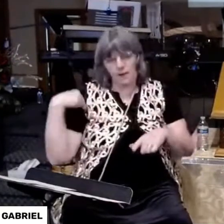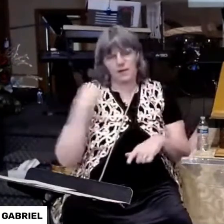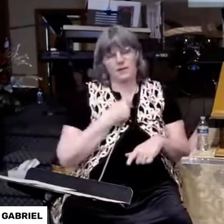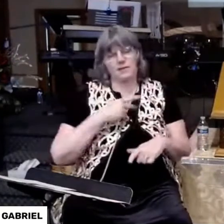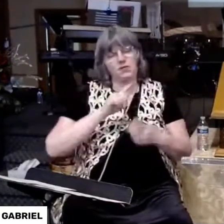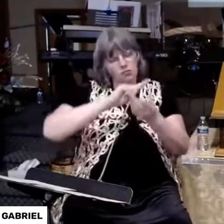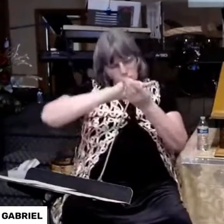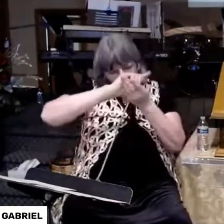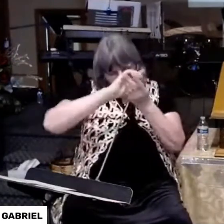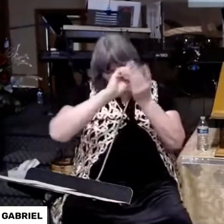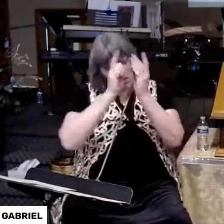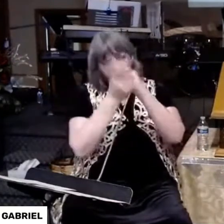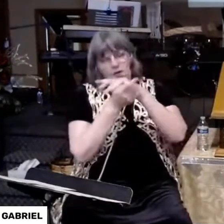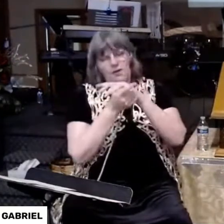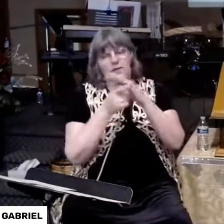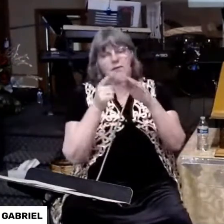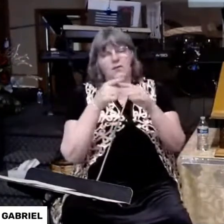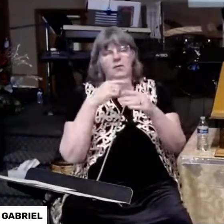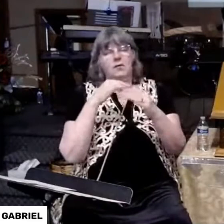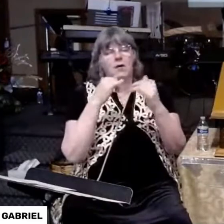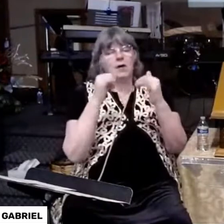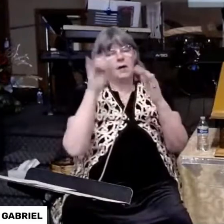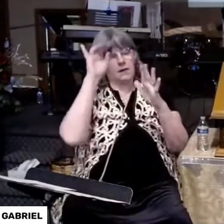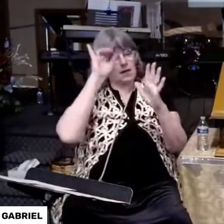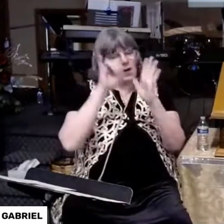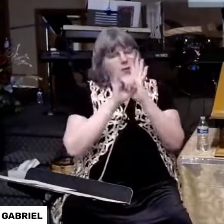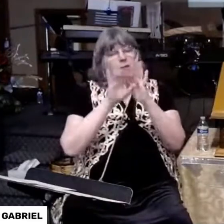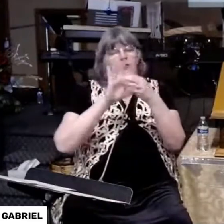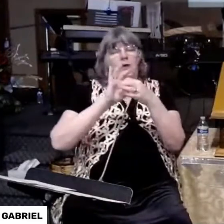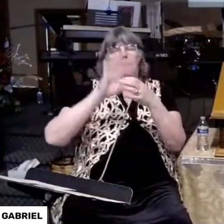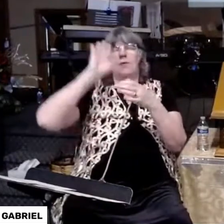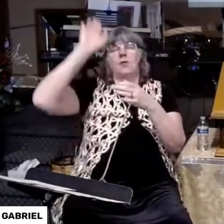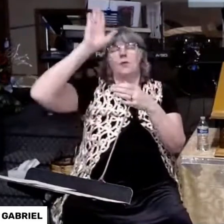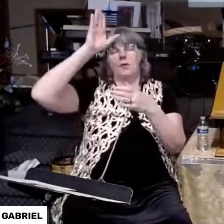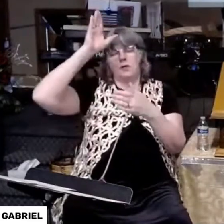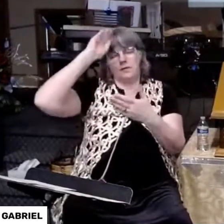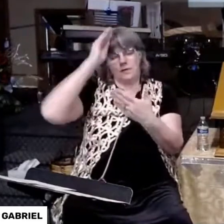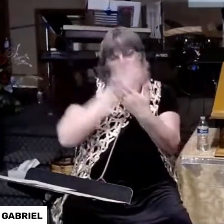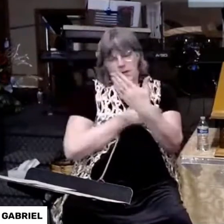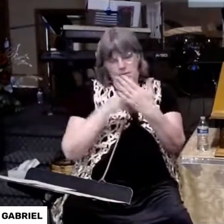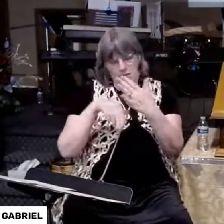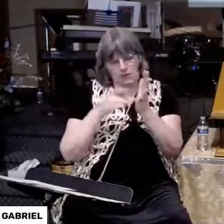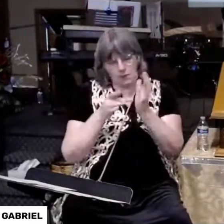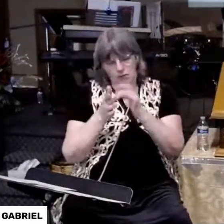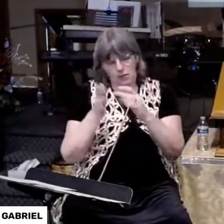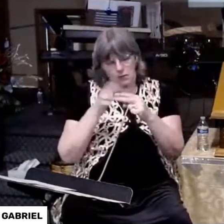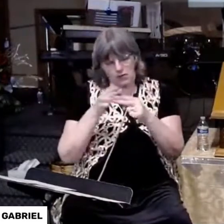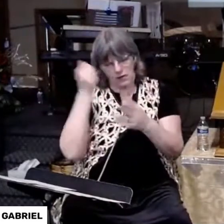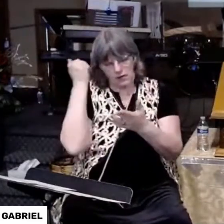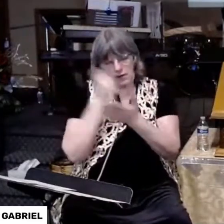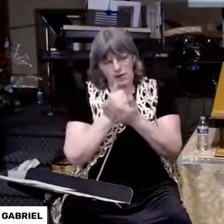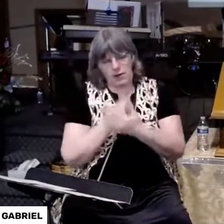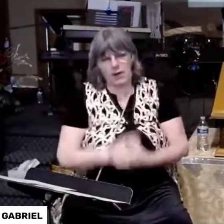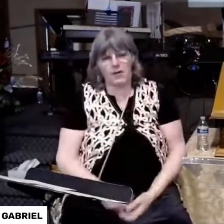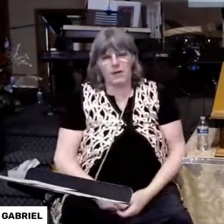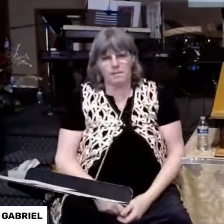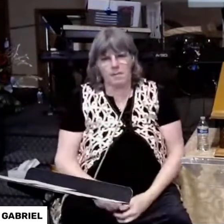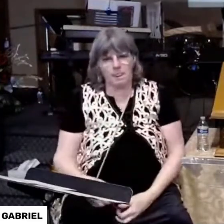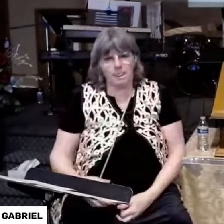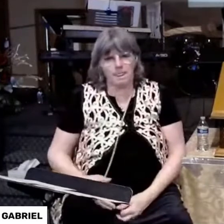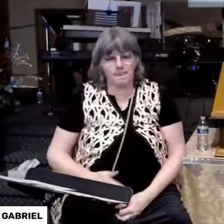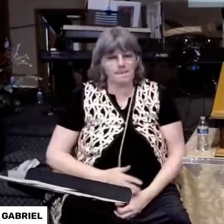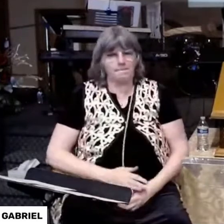us into the image of your Son. B'Shem Yeshua Mashiach. Amen.